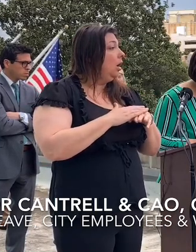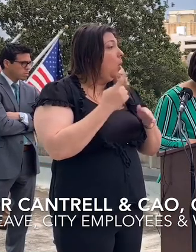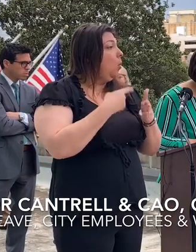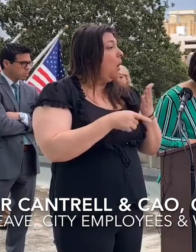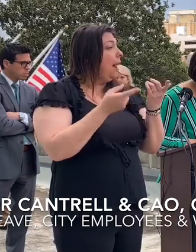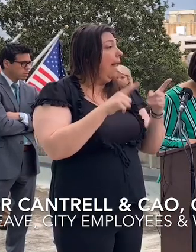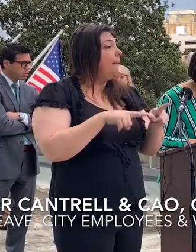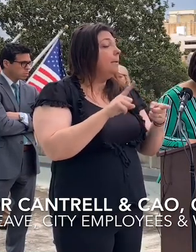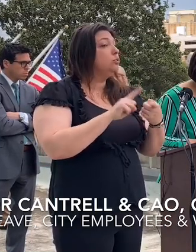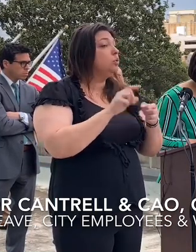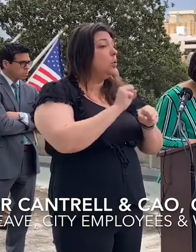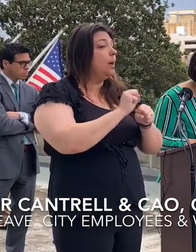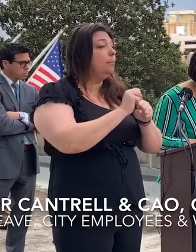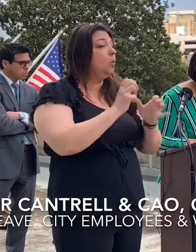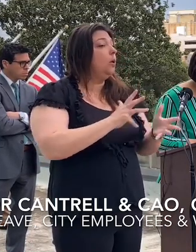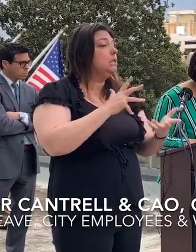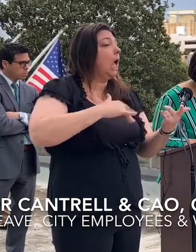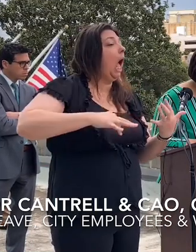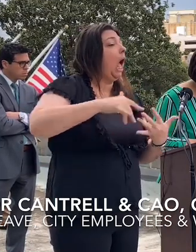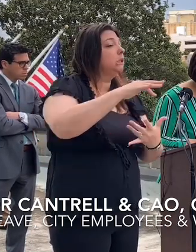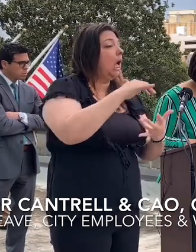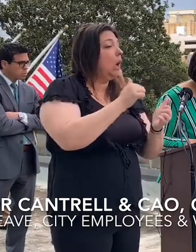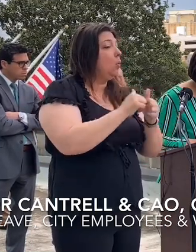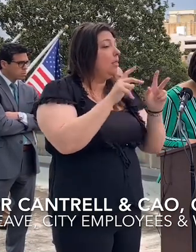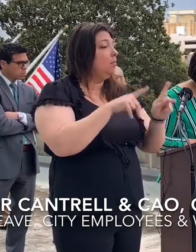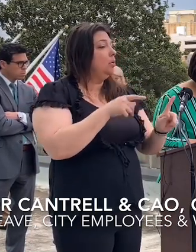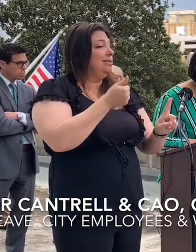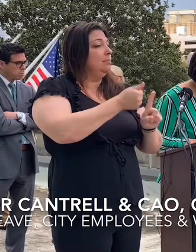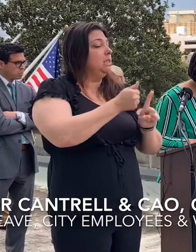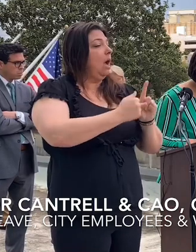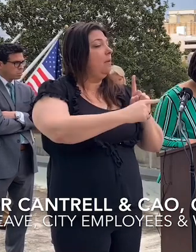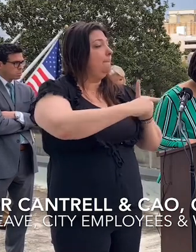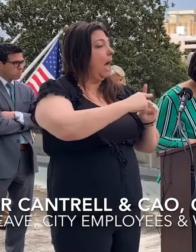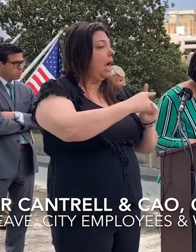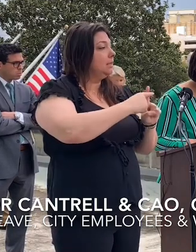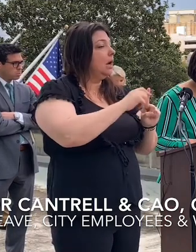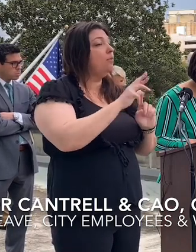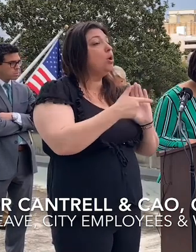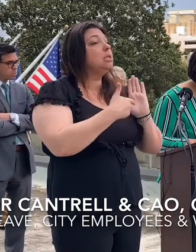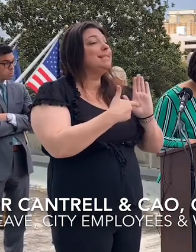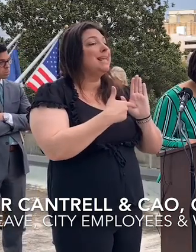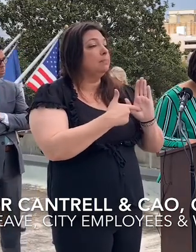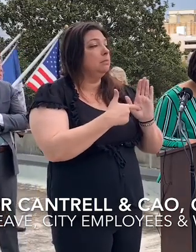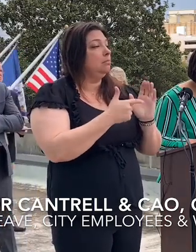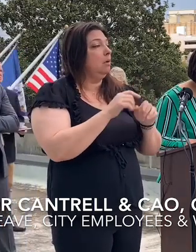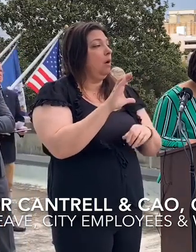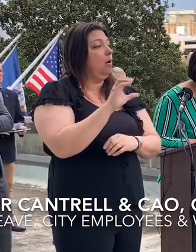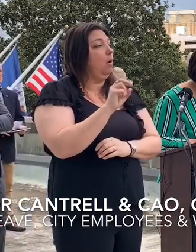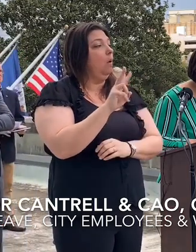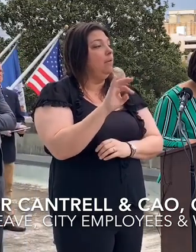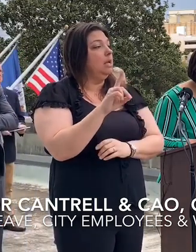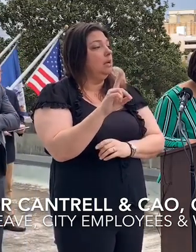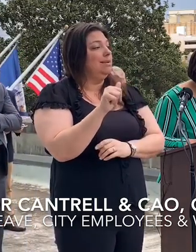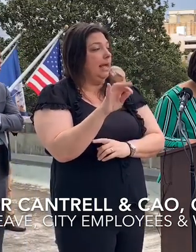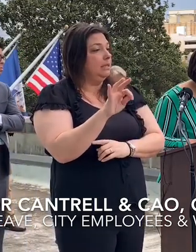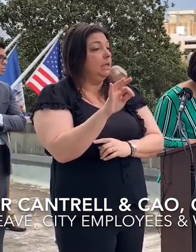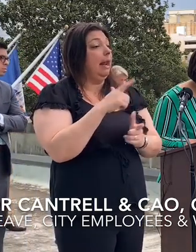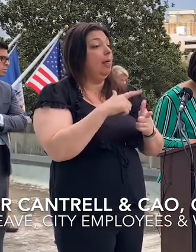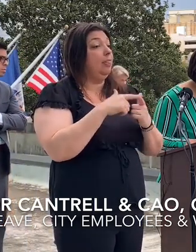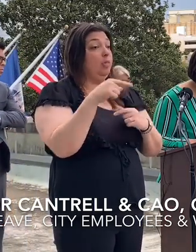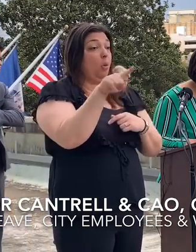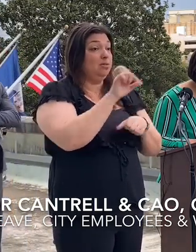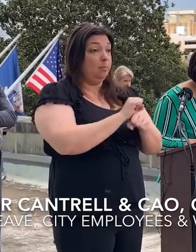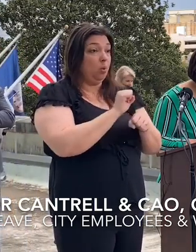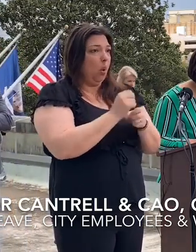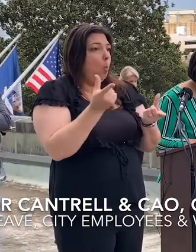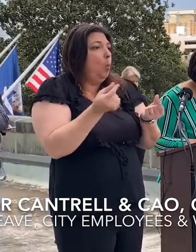are either have been in contact with someone who tested positive or someone who's showing symptoms, and what employees are supposed to do if